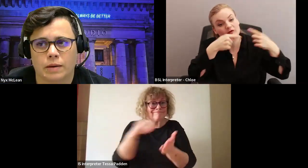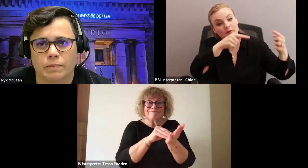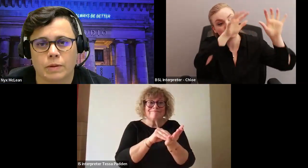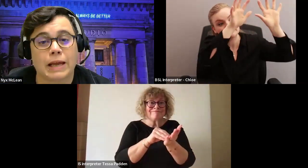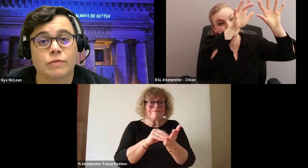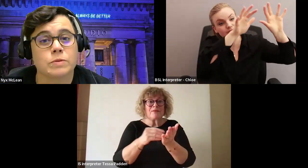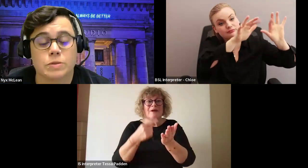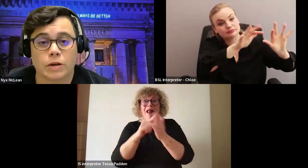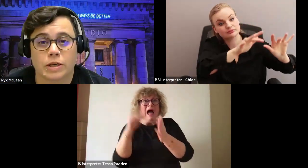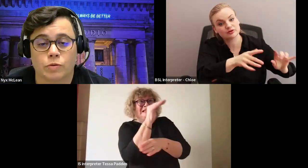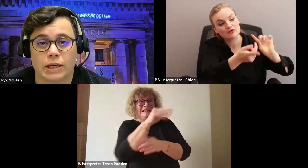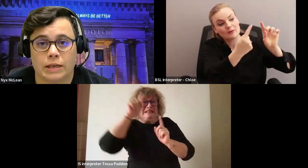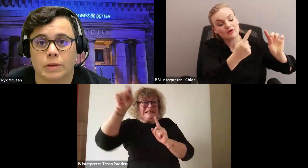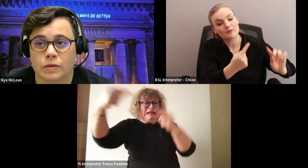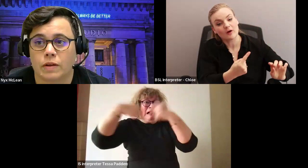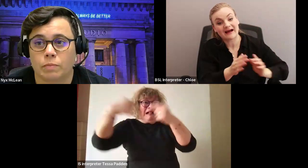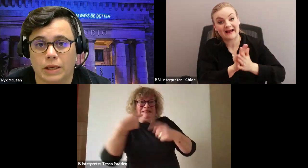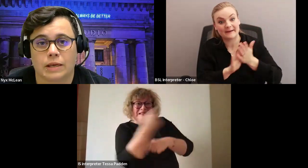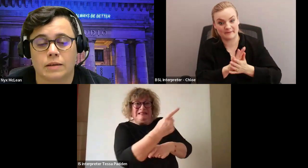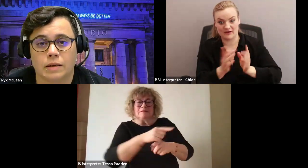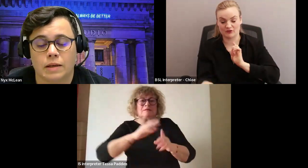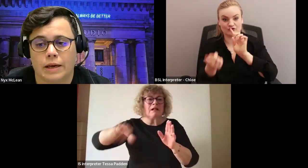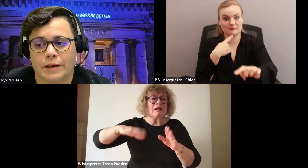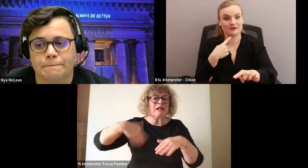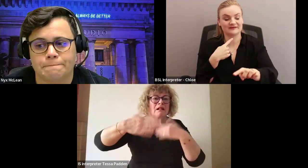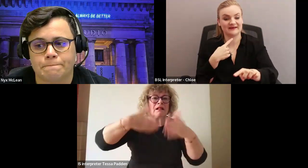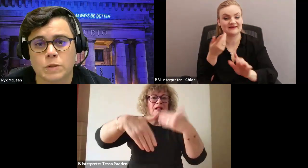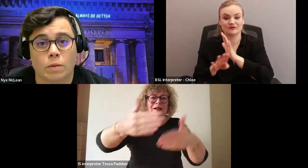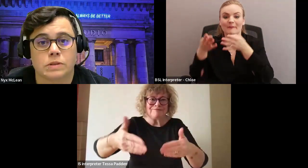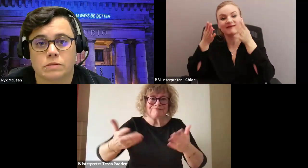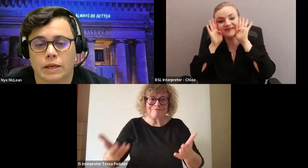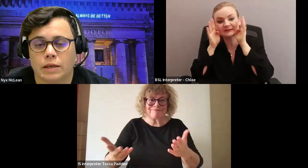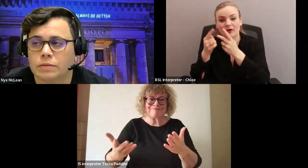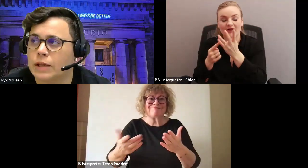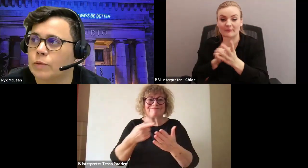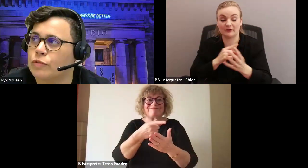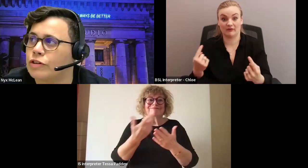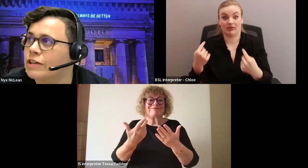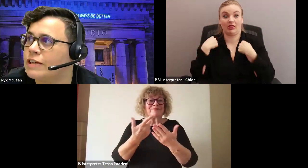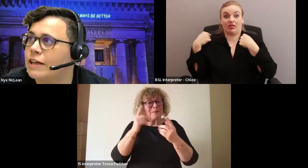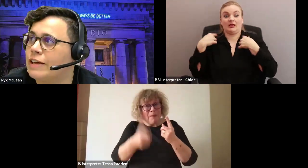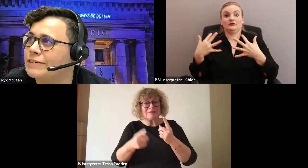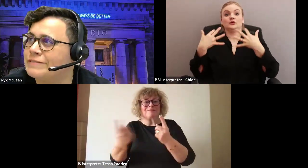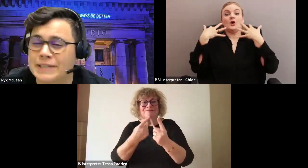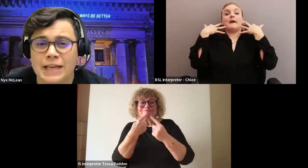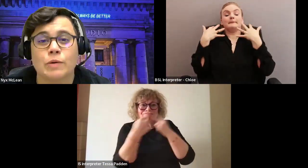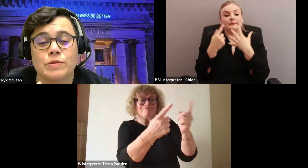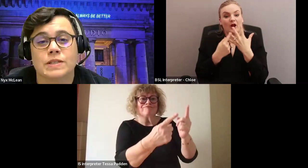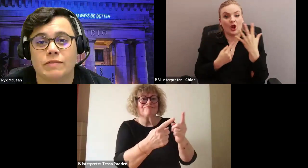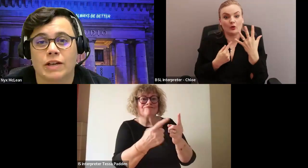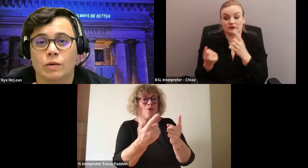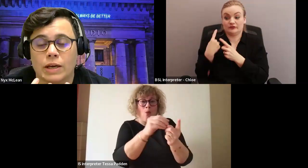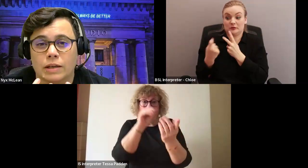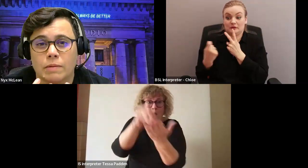seeing the platforms responding more readily because they're being swamped, another word for it. They